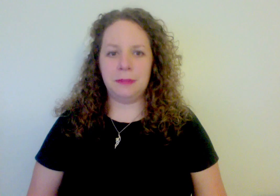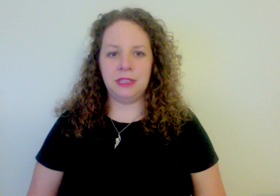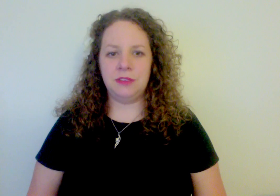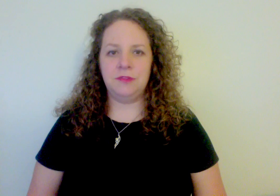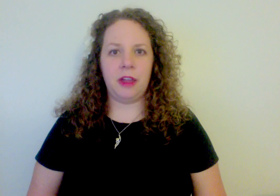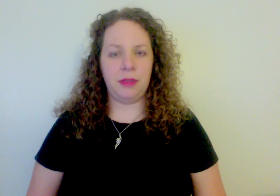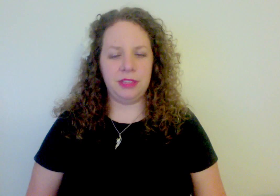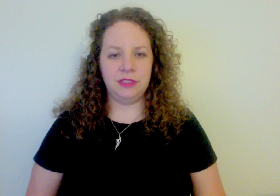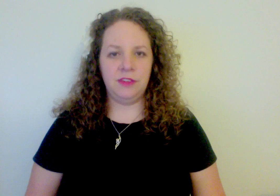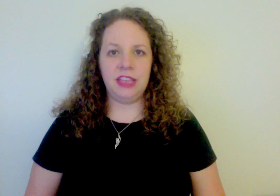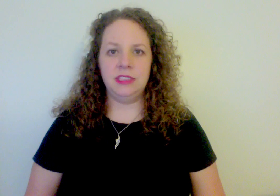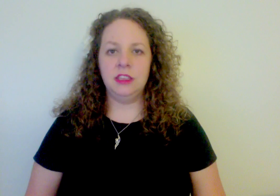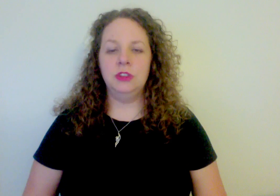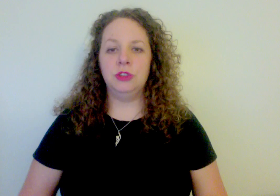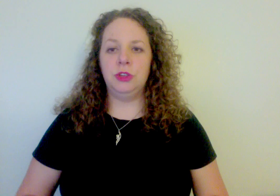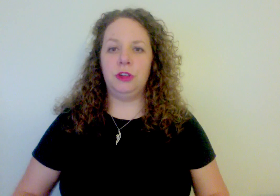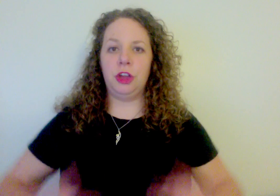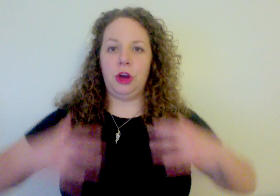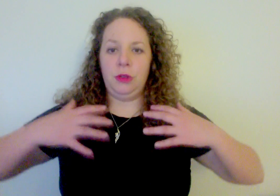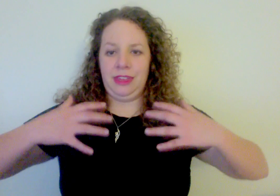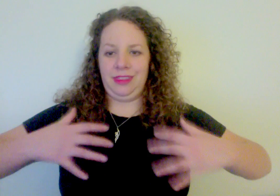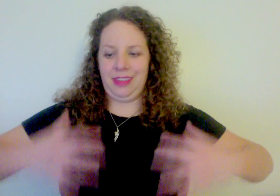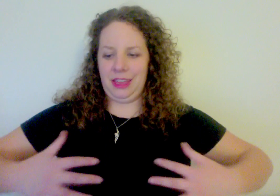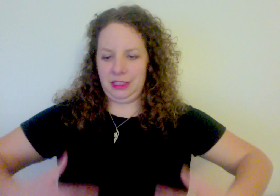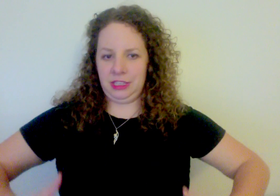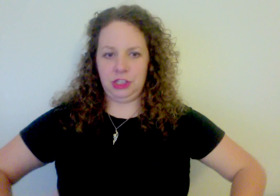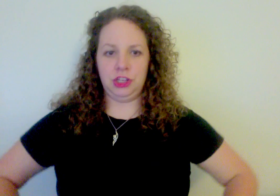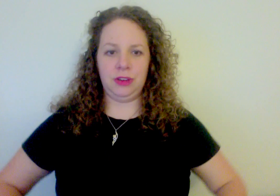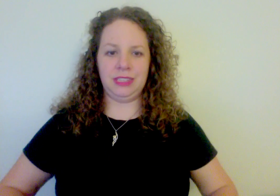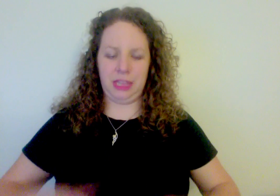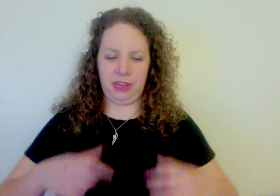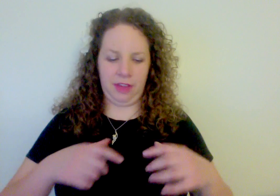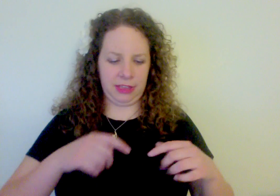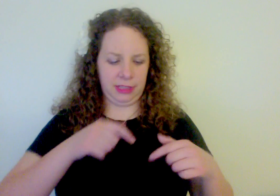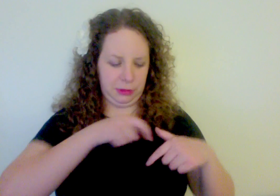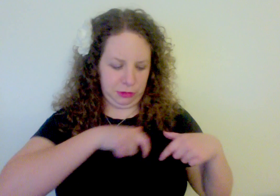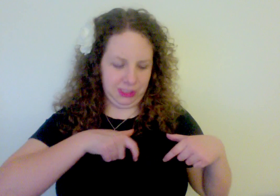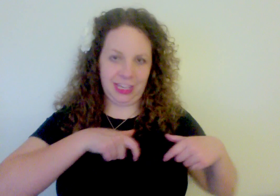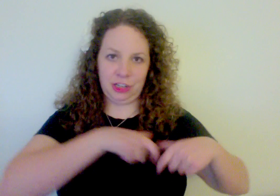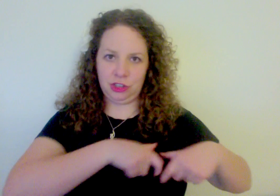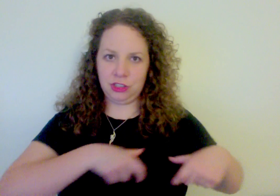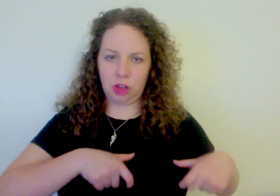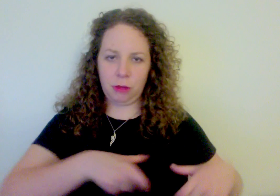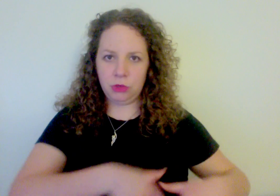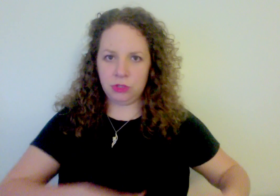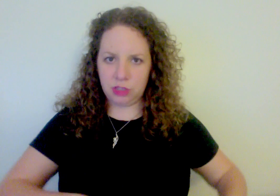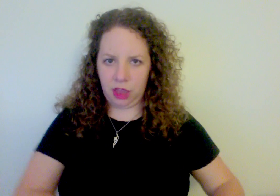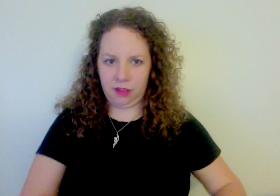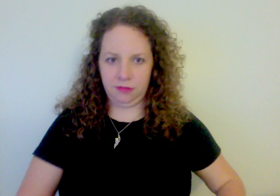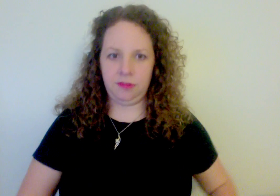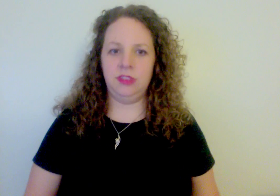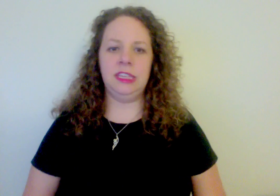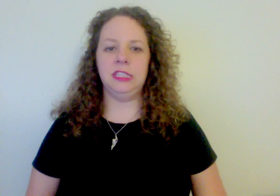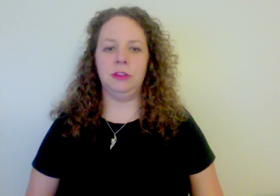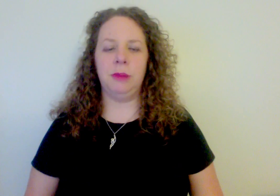down the front on this vest. So you could go like this and show, because it kind of has like little sections almost of these little